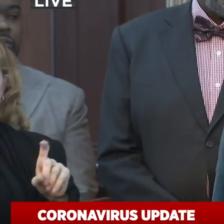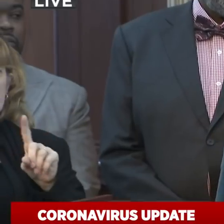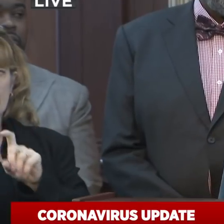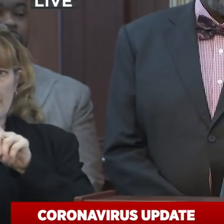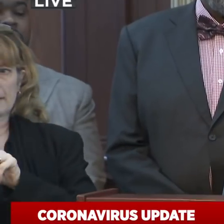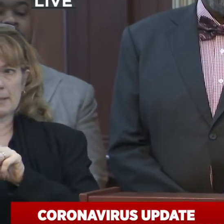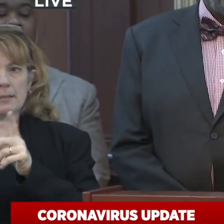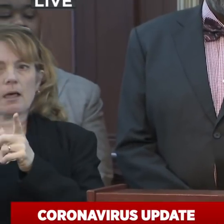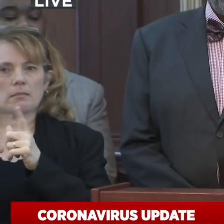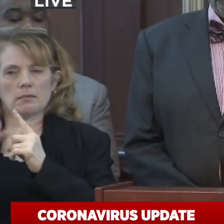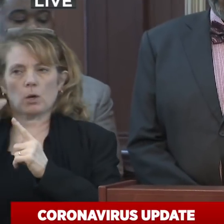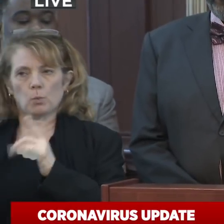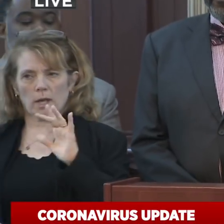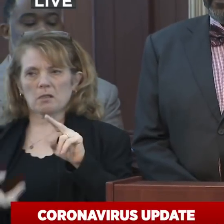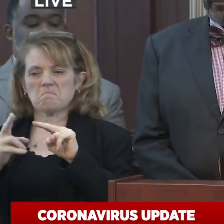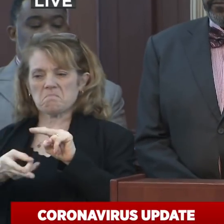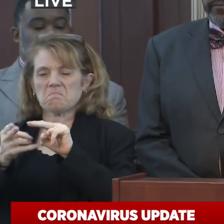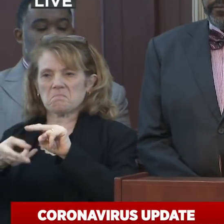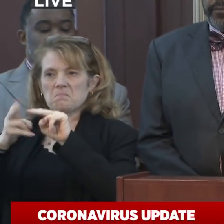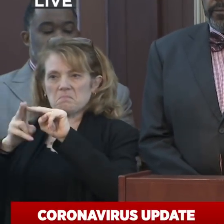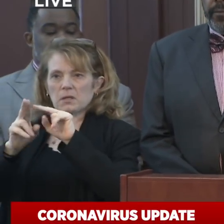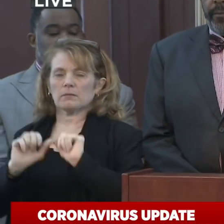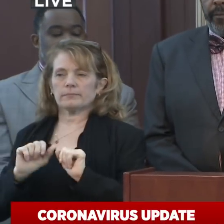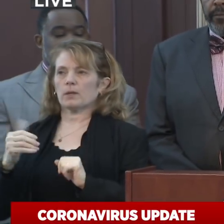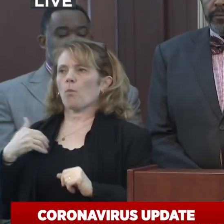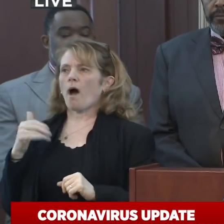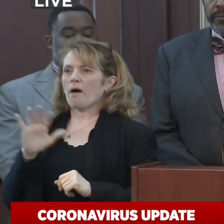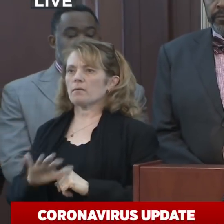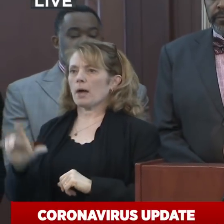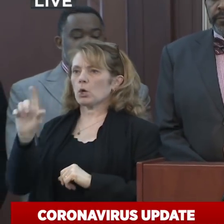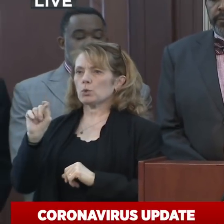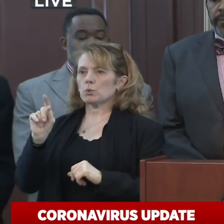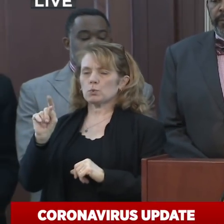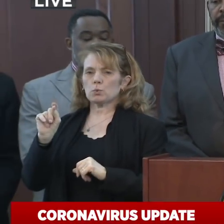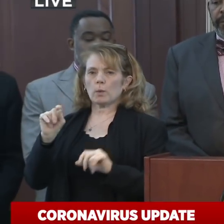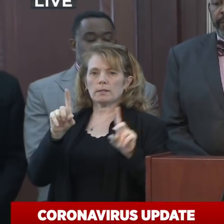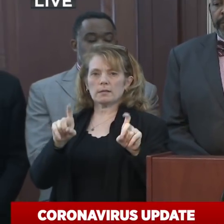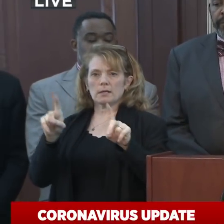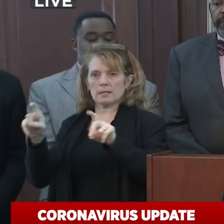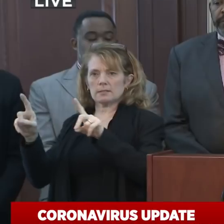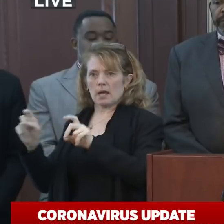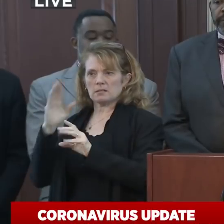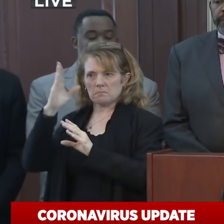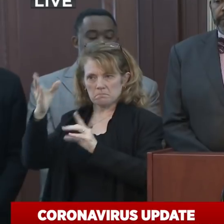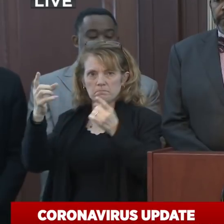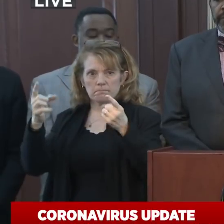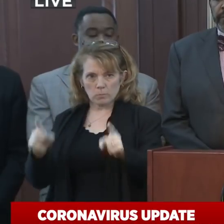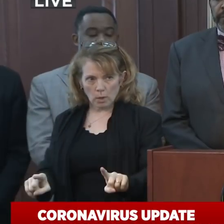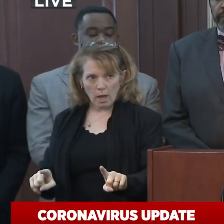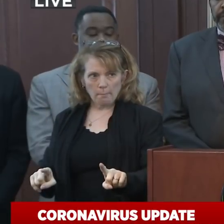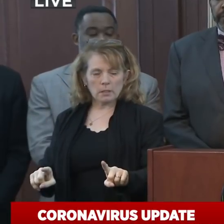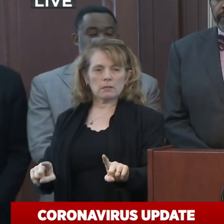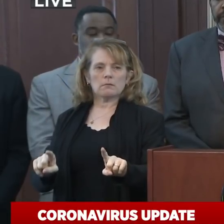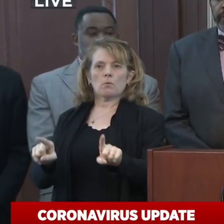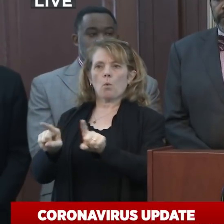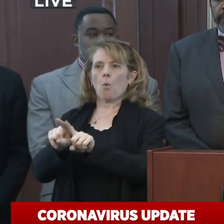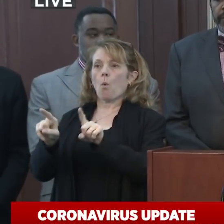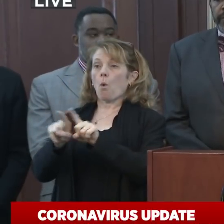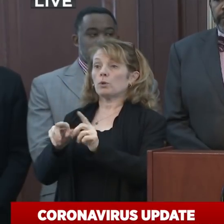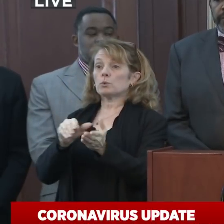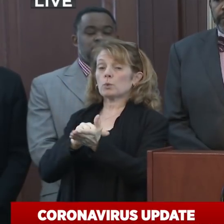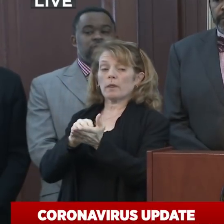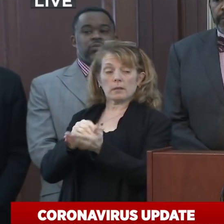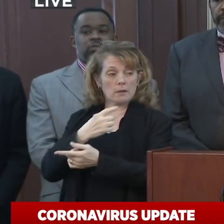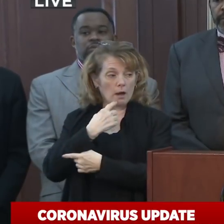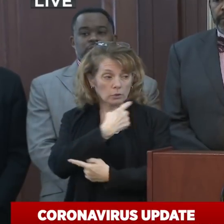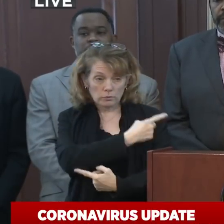as the contacts are evaluated. So we have about 20 tests pending, and as the doctor said, because we're going to be doing